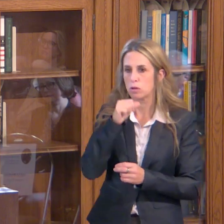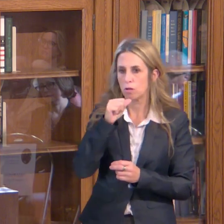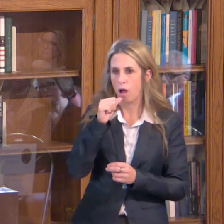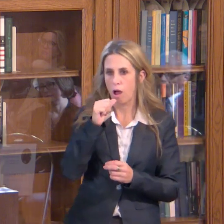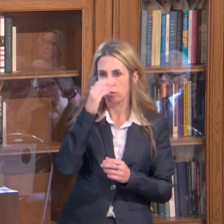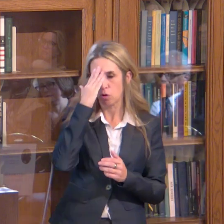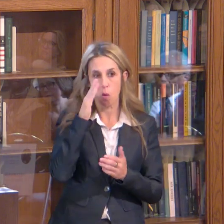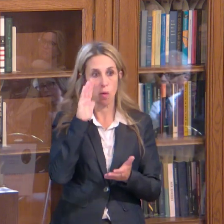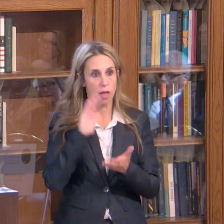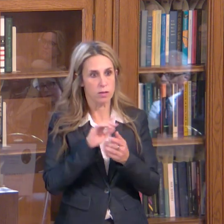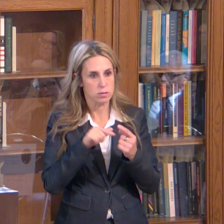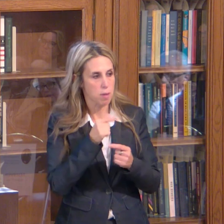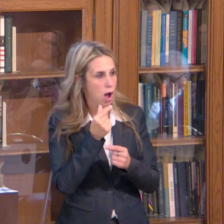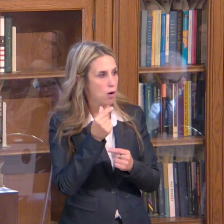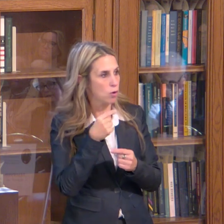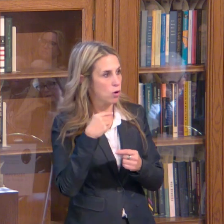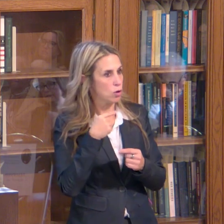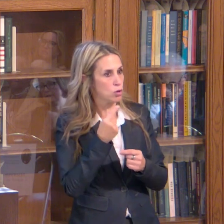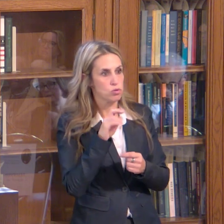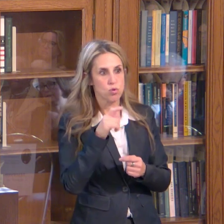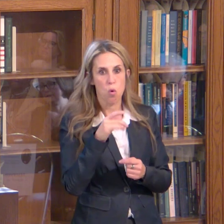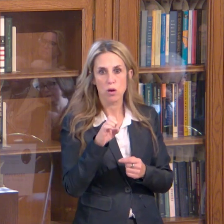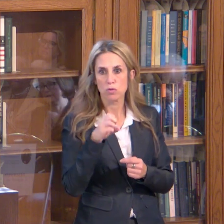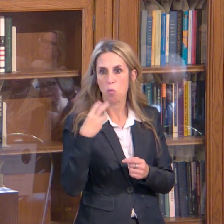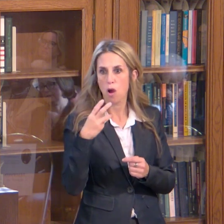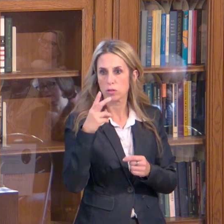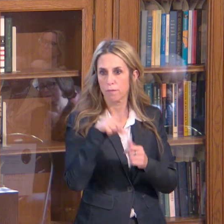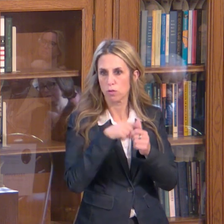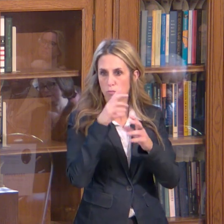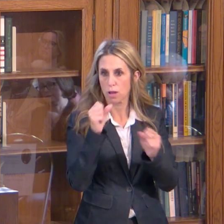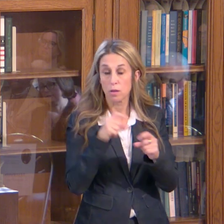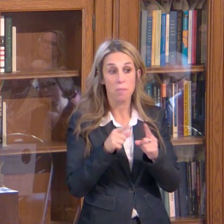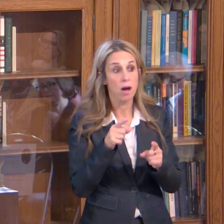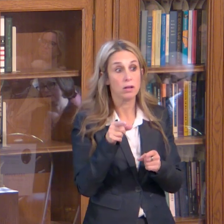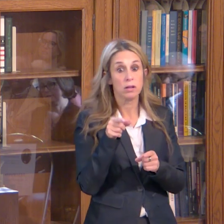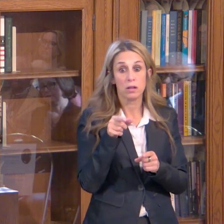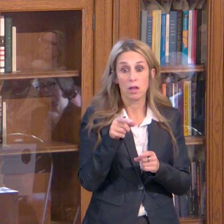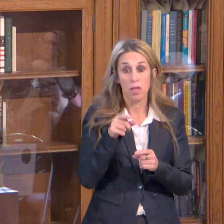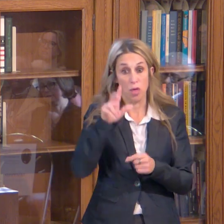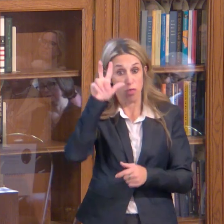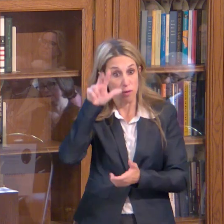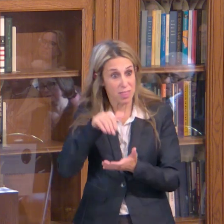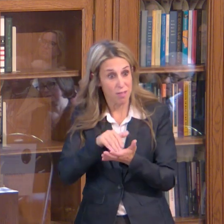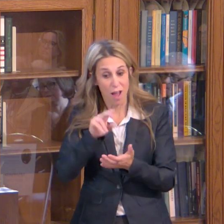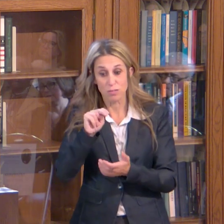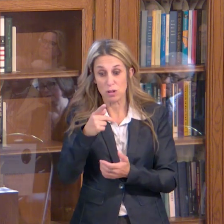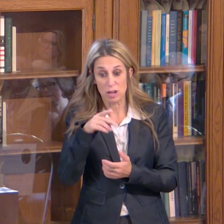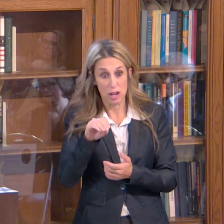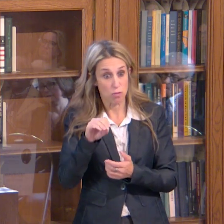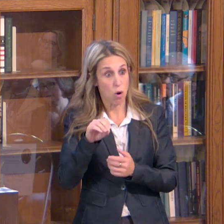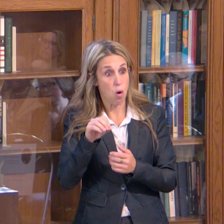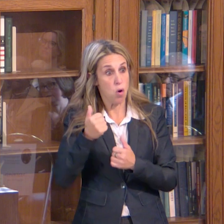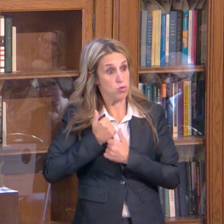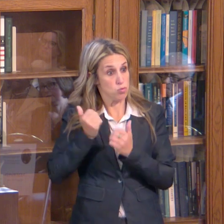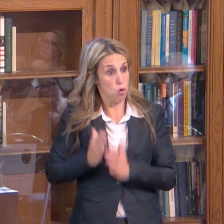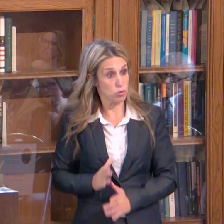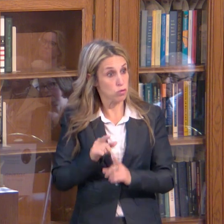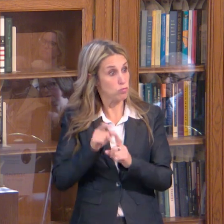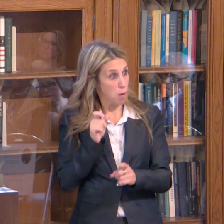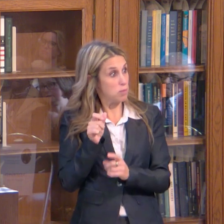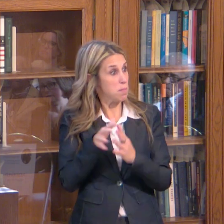George Washington but we should learn something of the 3,000 negro soldiers of the American